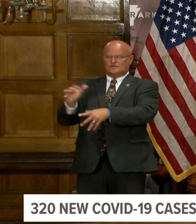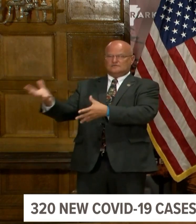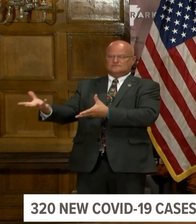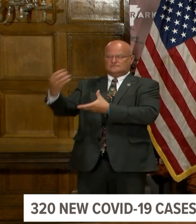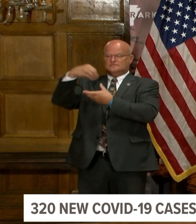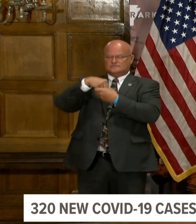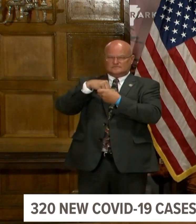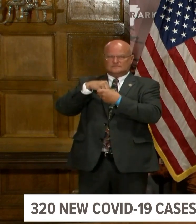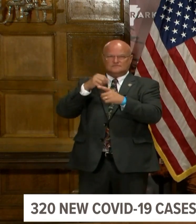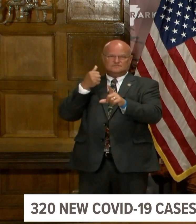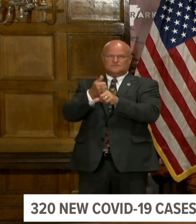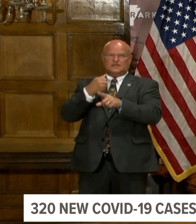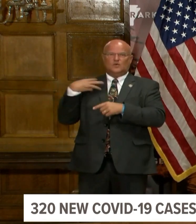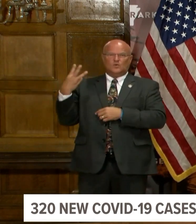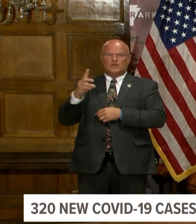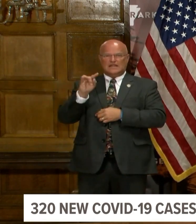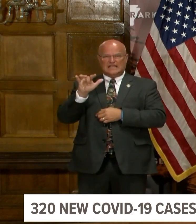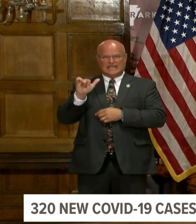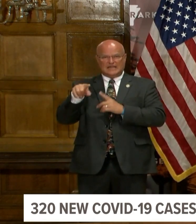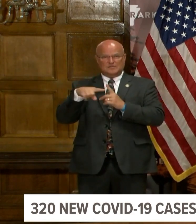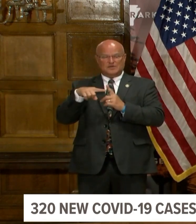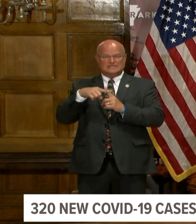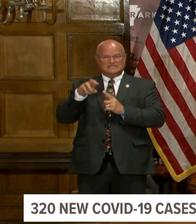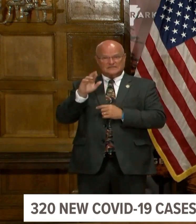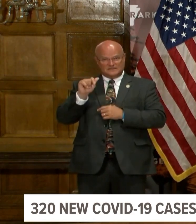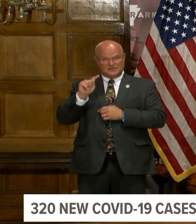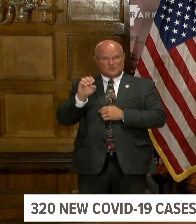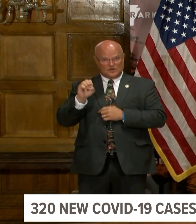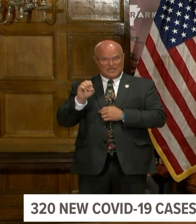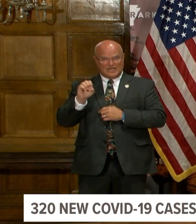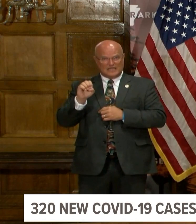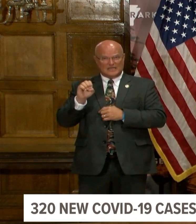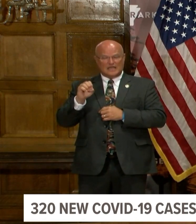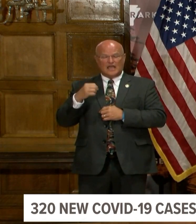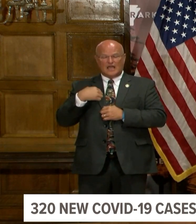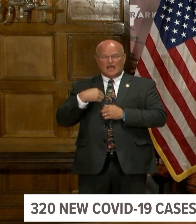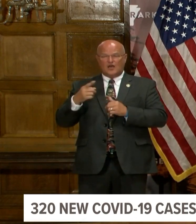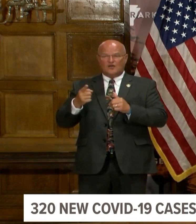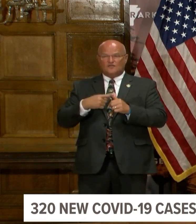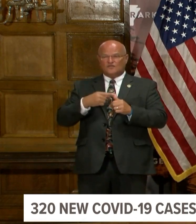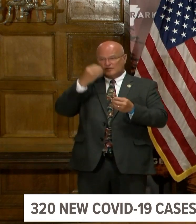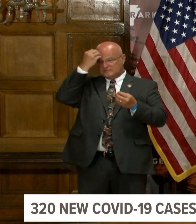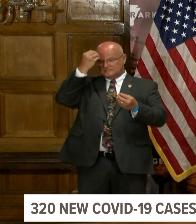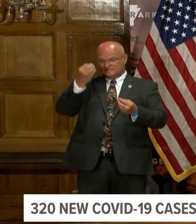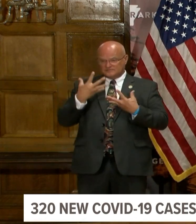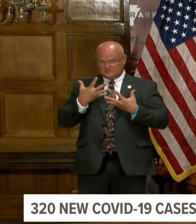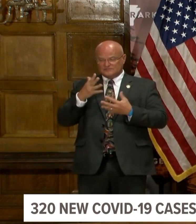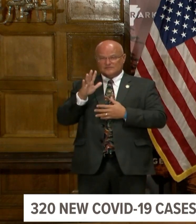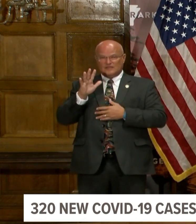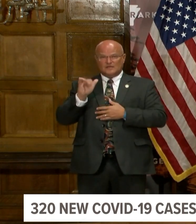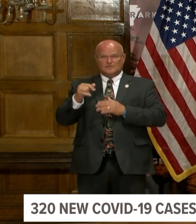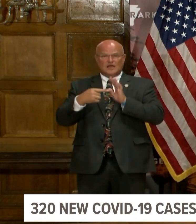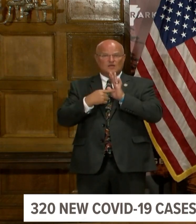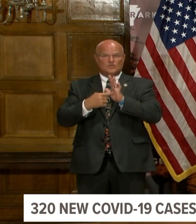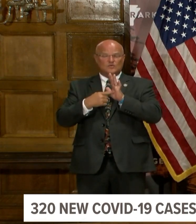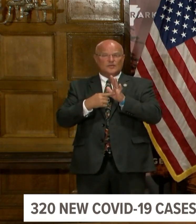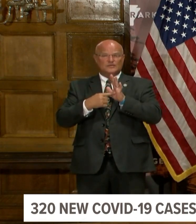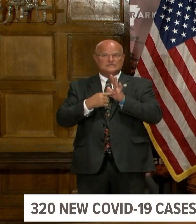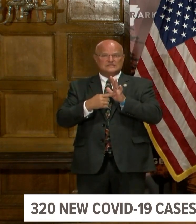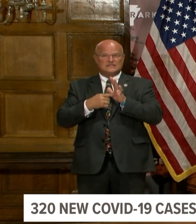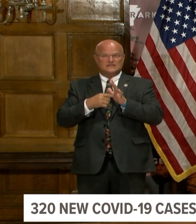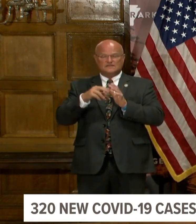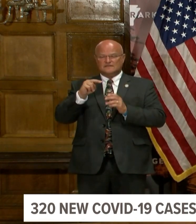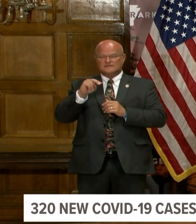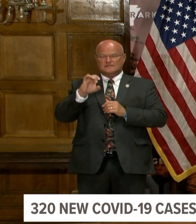that obviously impacted Washington County's positivity rate. I was first made aware of this by Representative